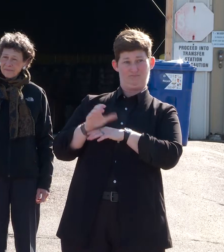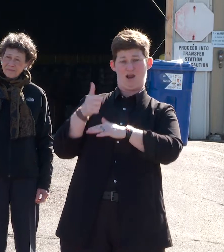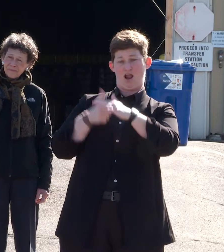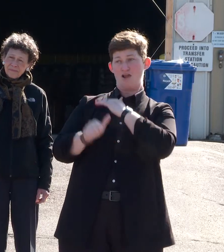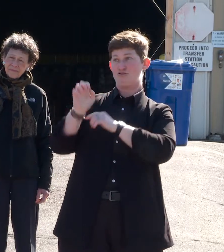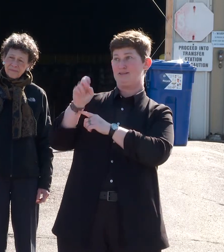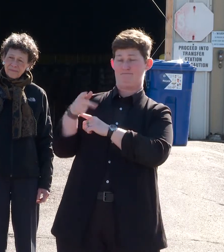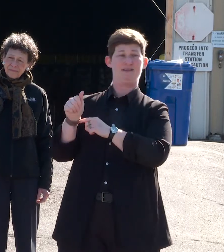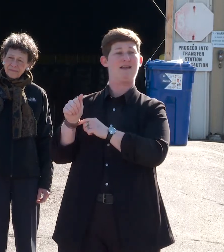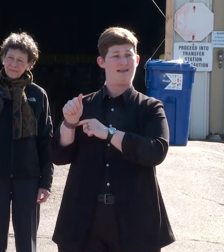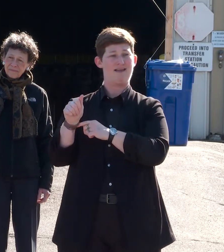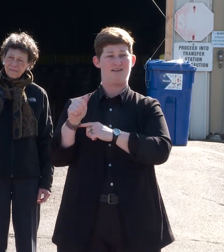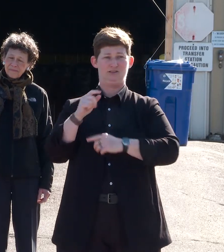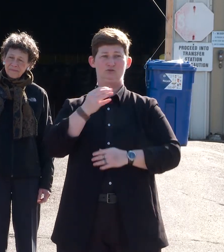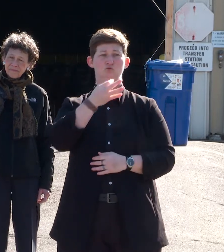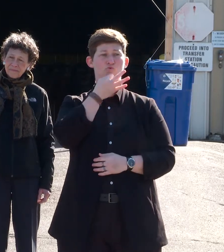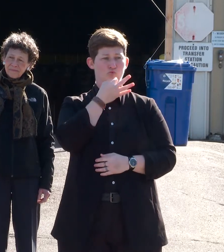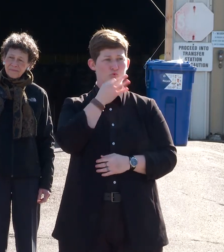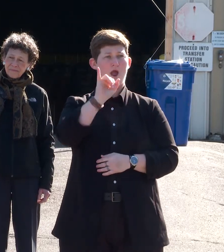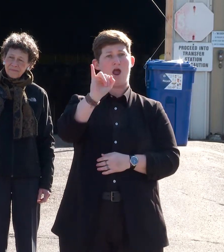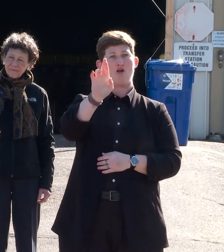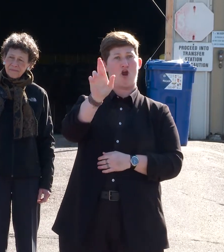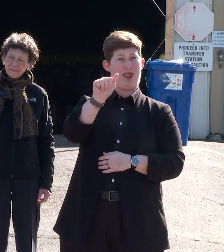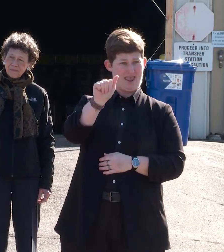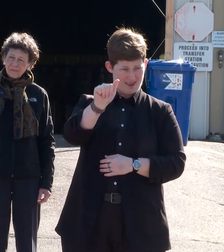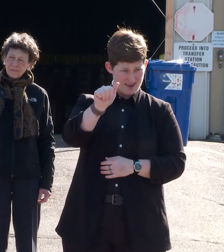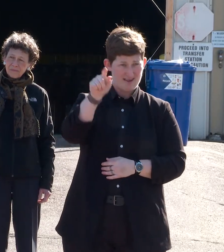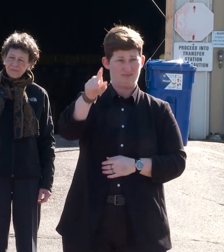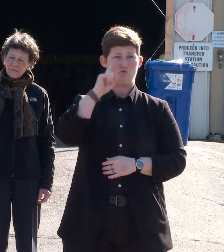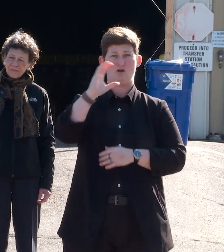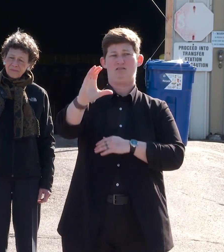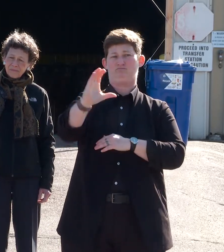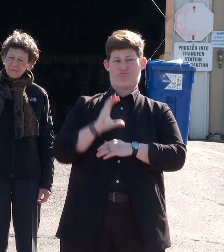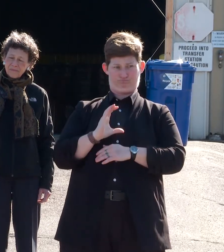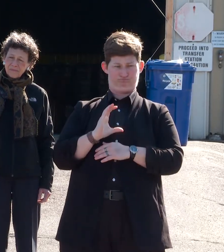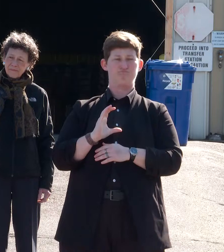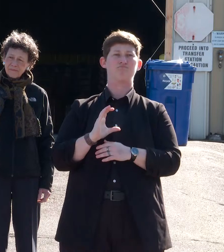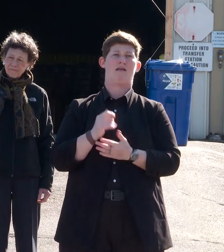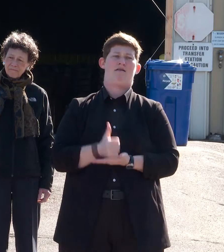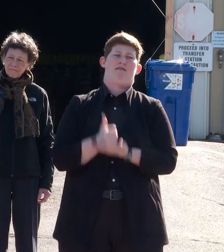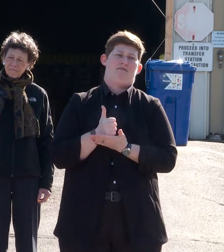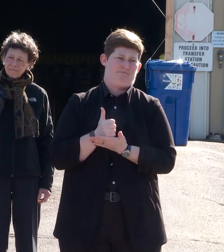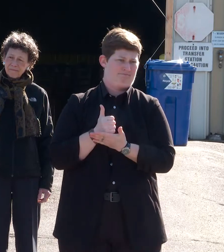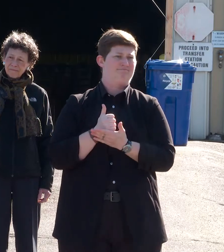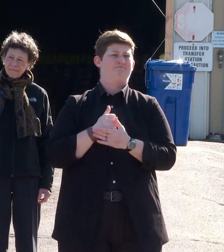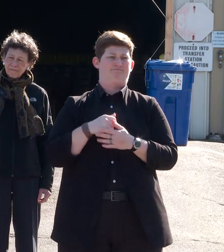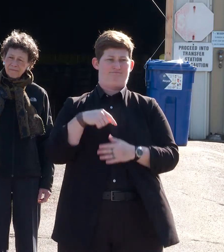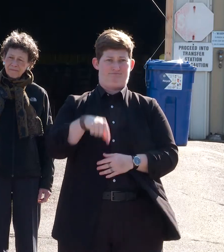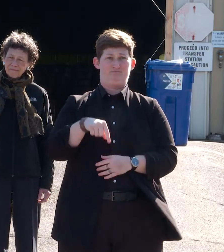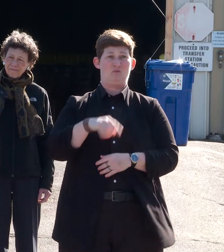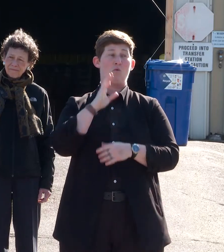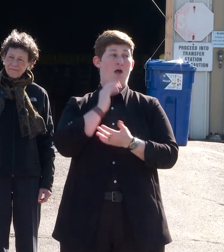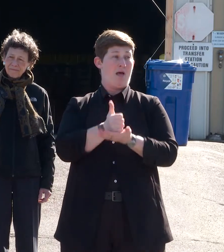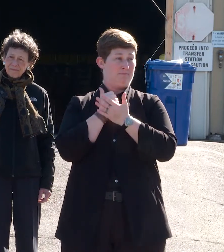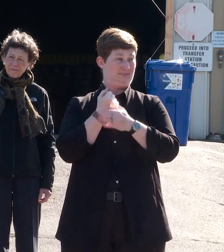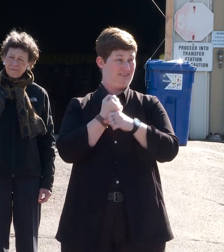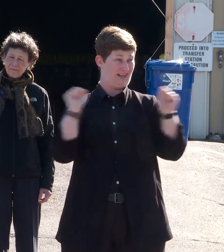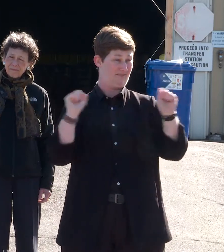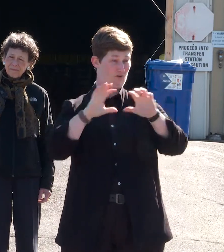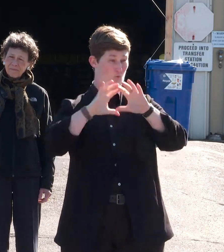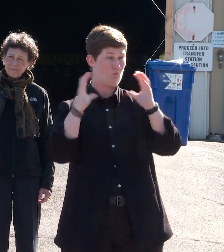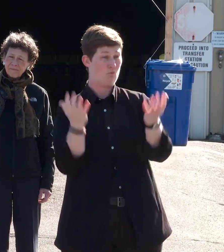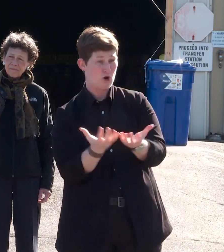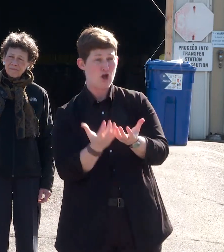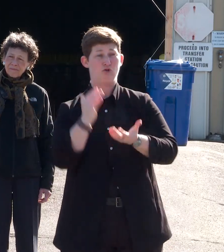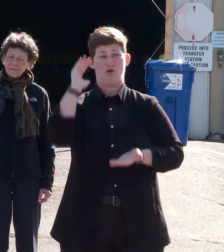that we're getting through the IRA, quite simply, it's helping to save our world. It's helping to reduce carbon emissions.